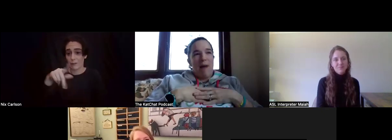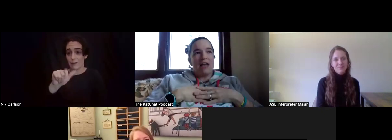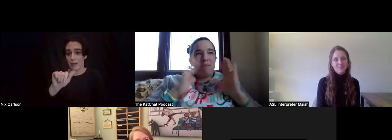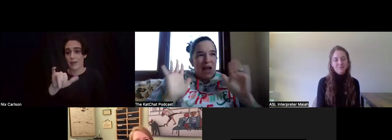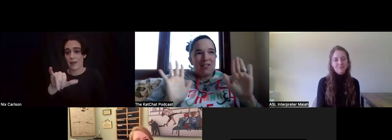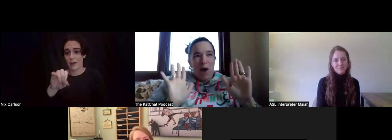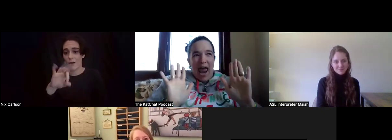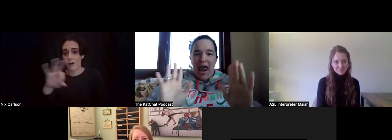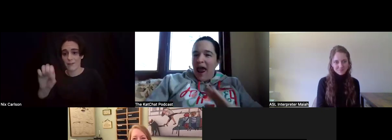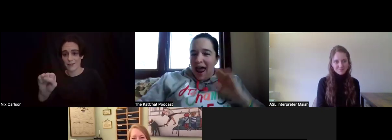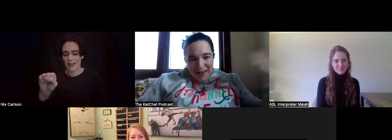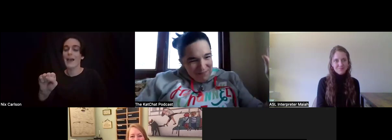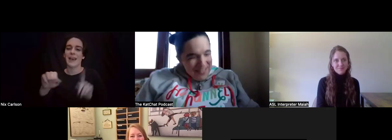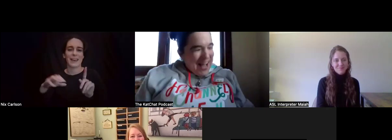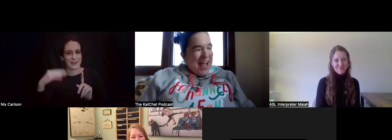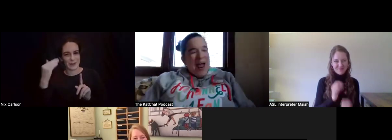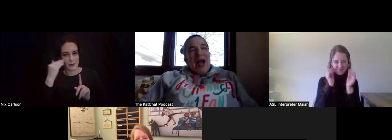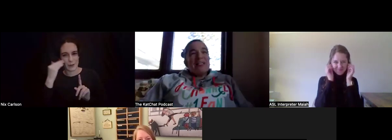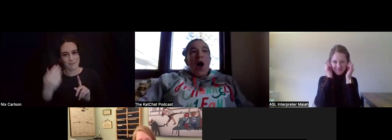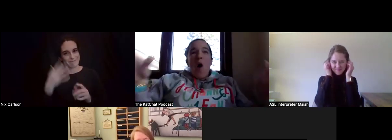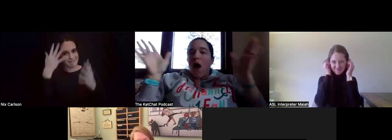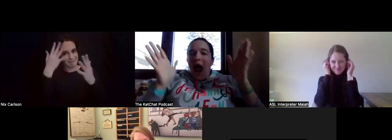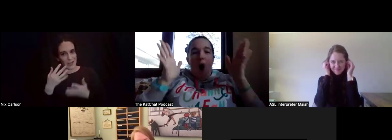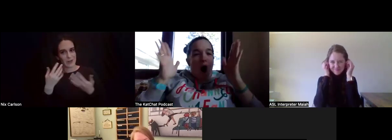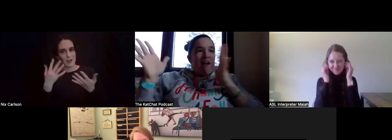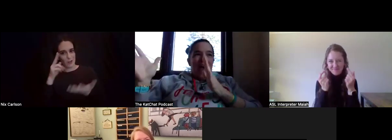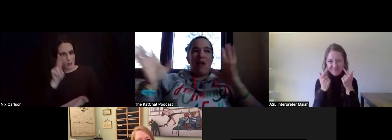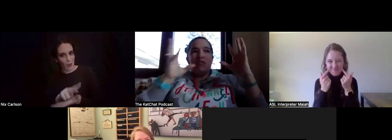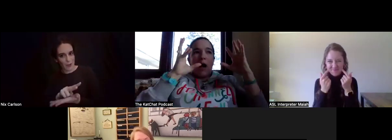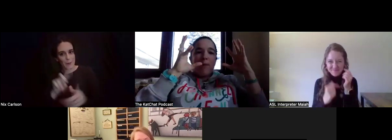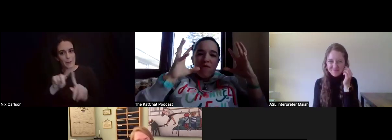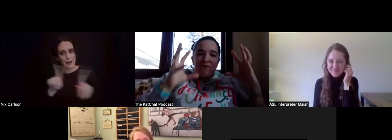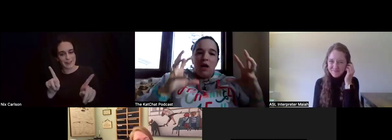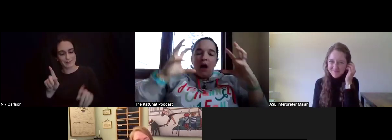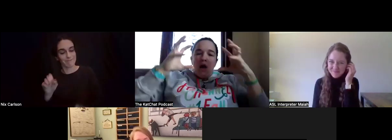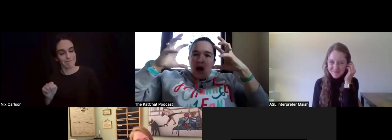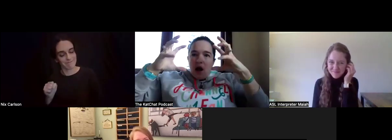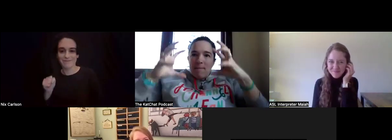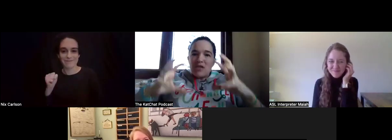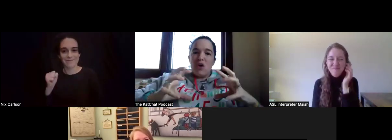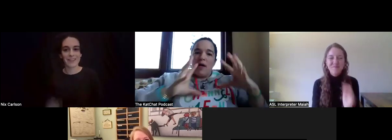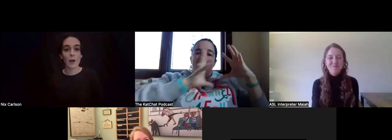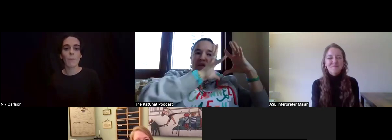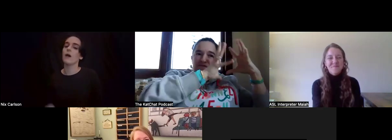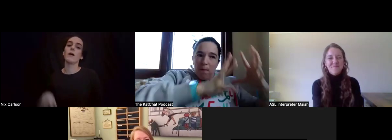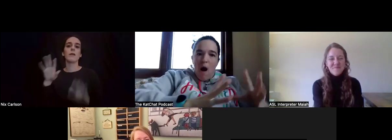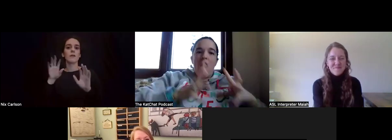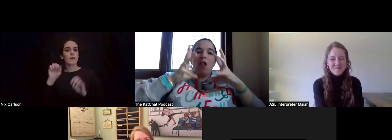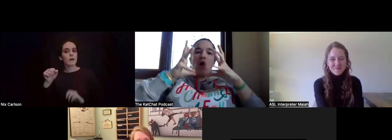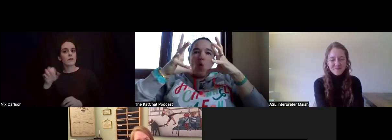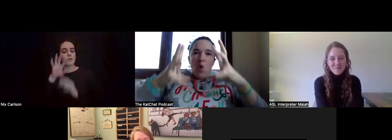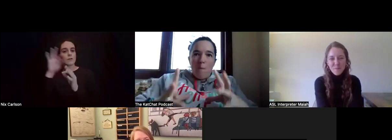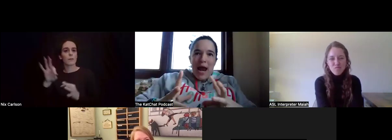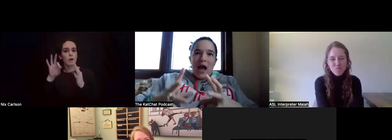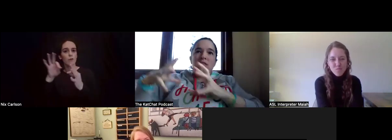took it from us, but that's okay. So all of that, it was like a perfect measurement of